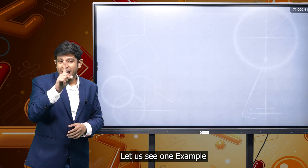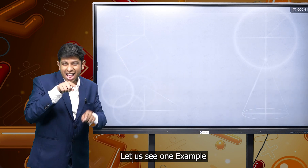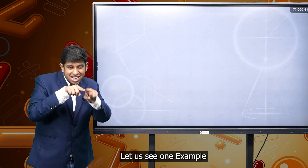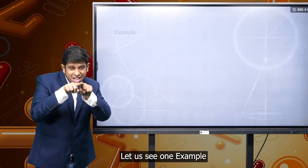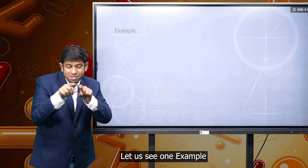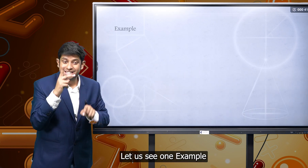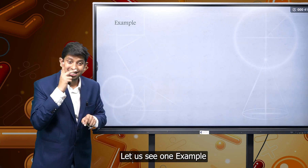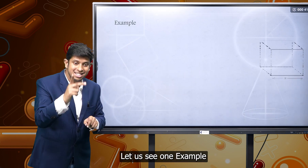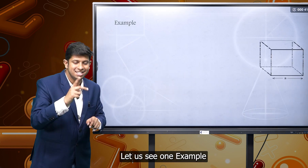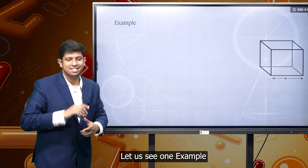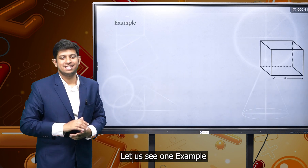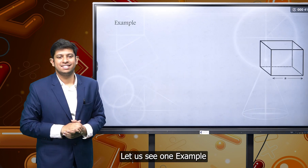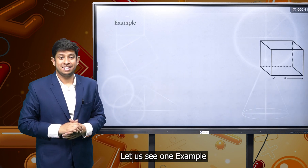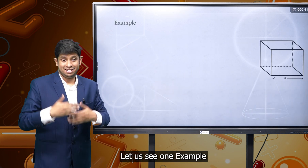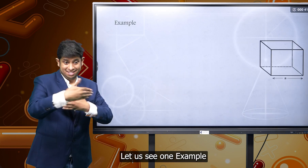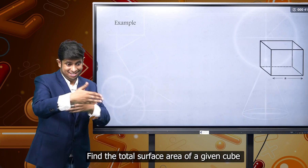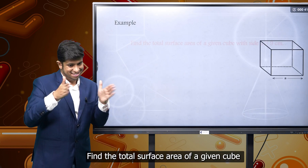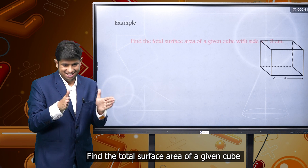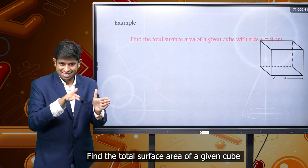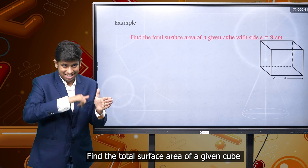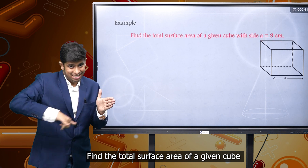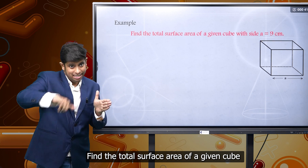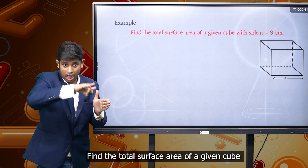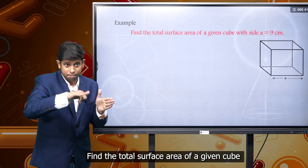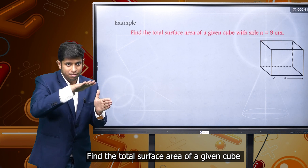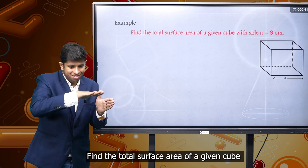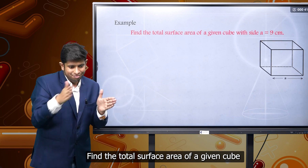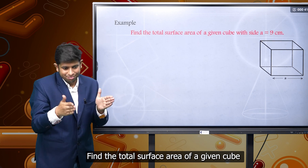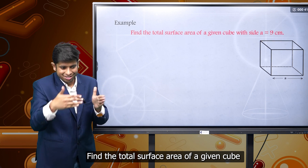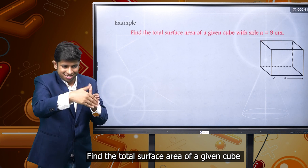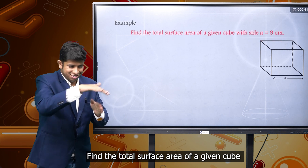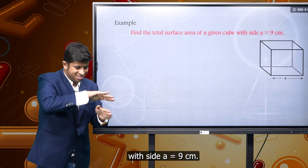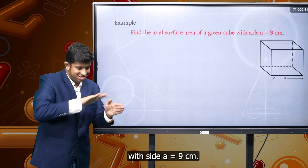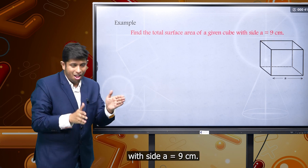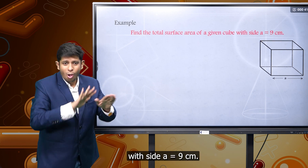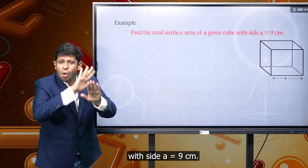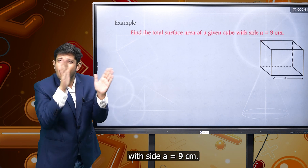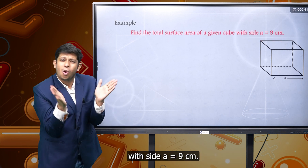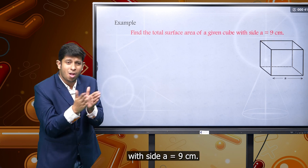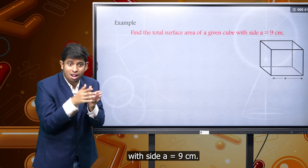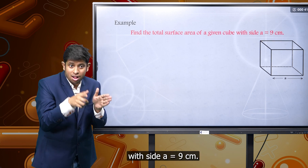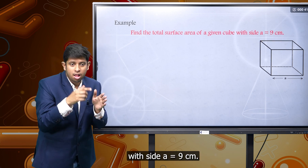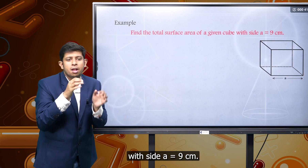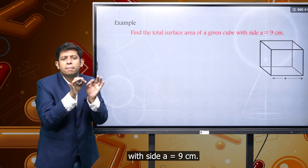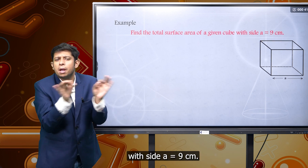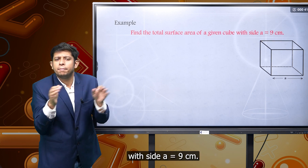Let us see one example. Find the total surface area of a given cube with side A is equal to 9